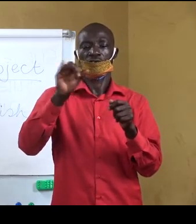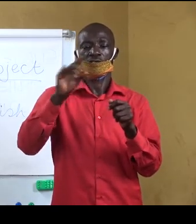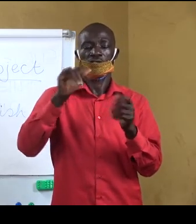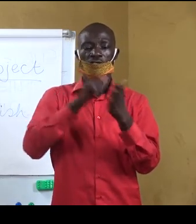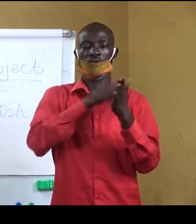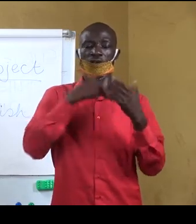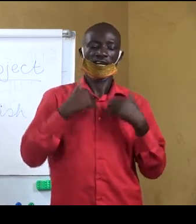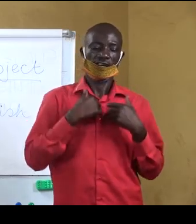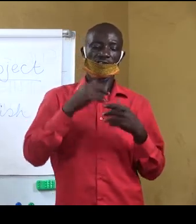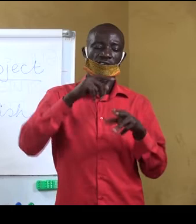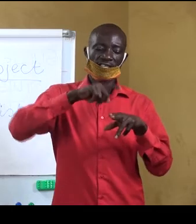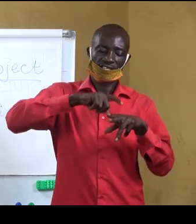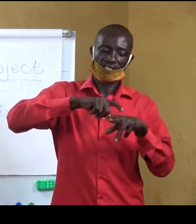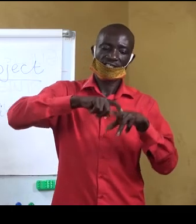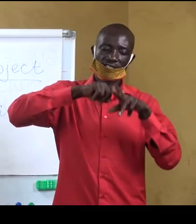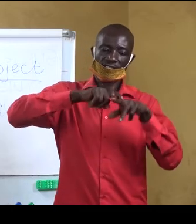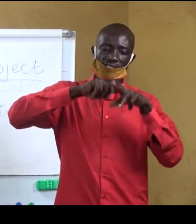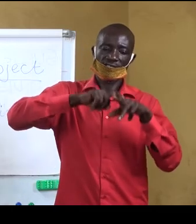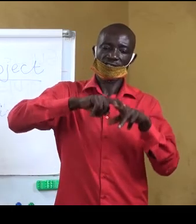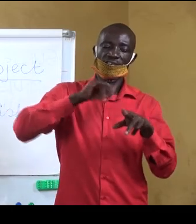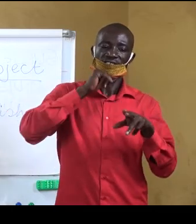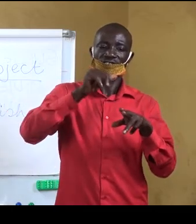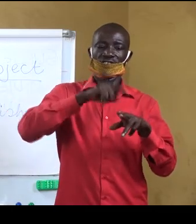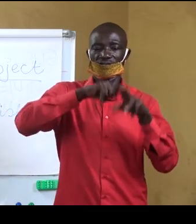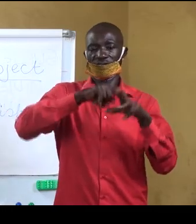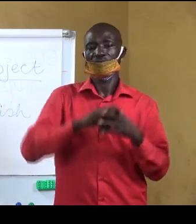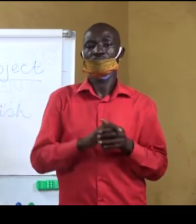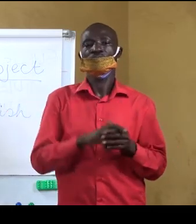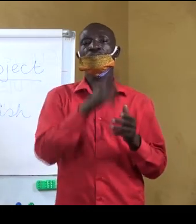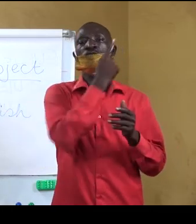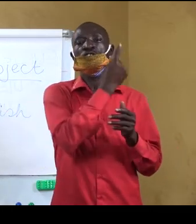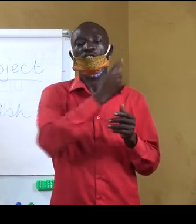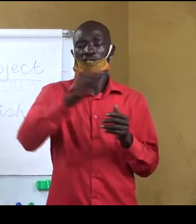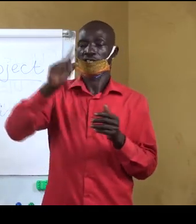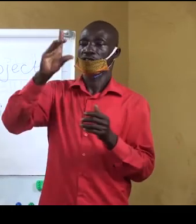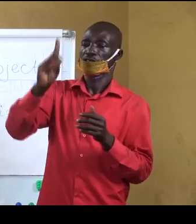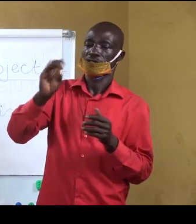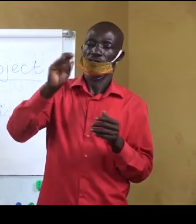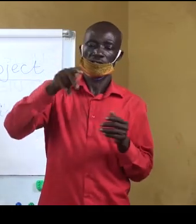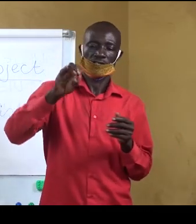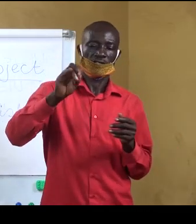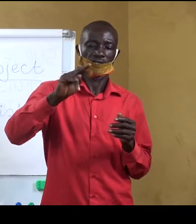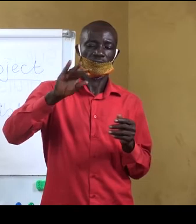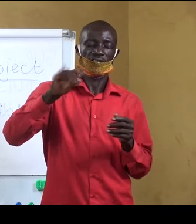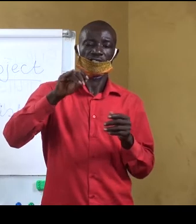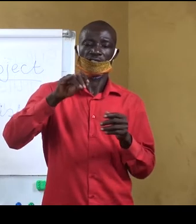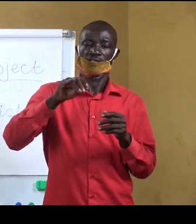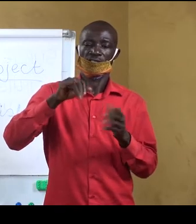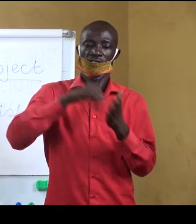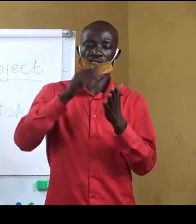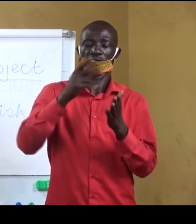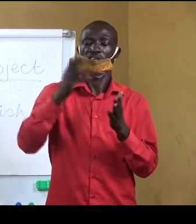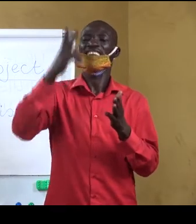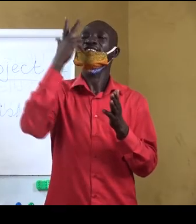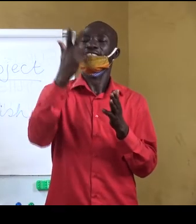and we have the dependent clause. Now, the dependent clause itself, there are 3